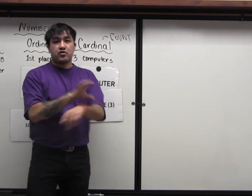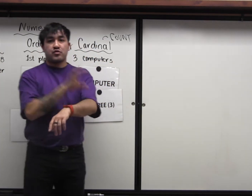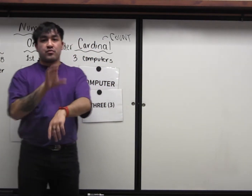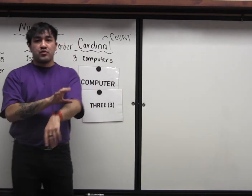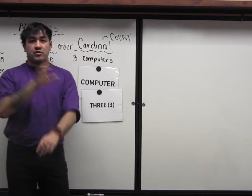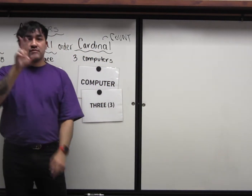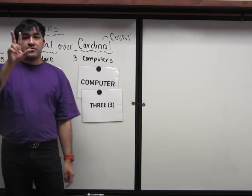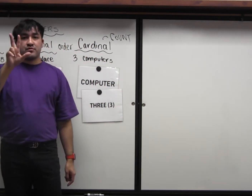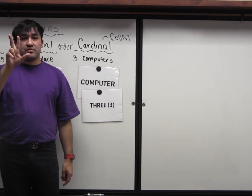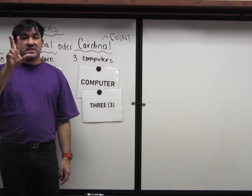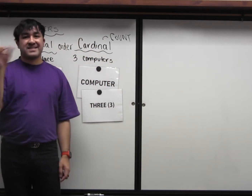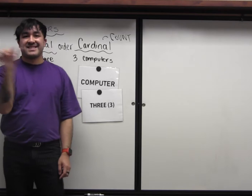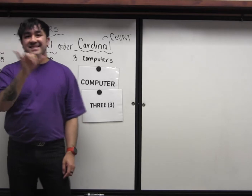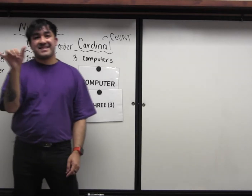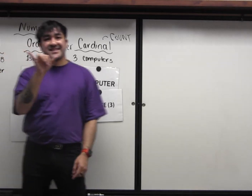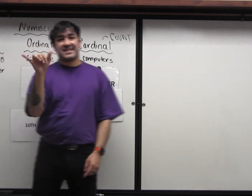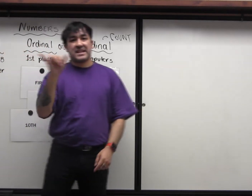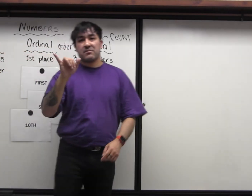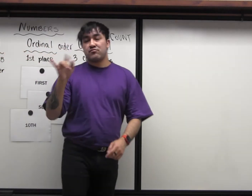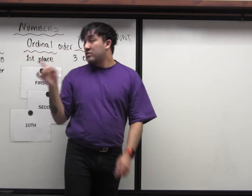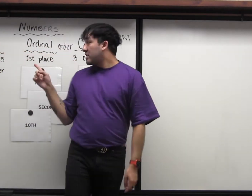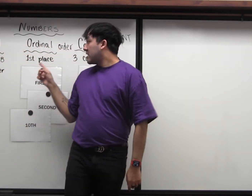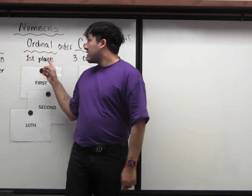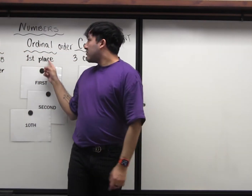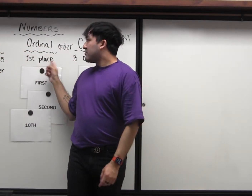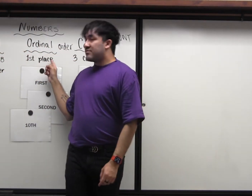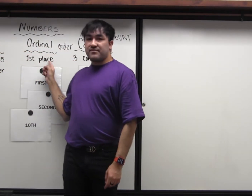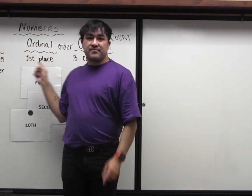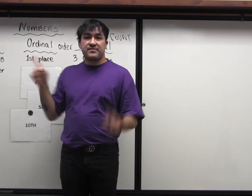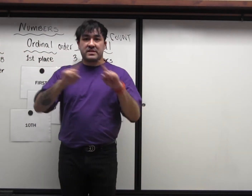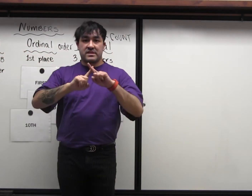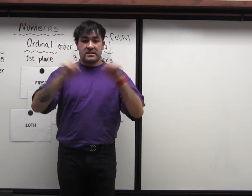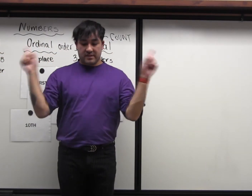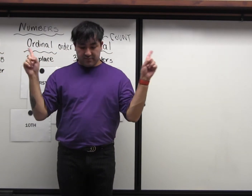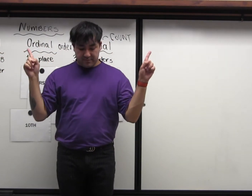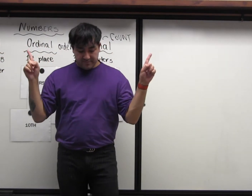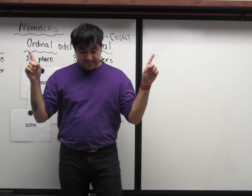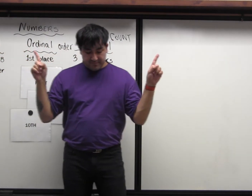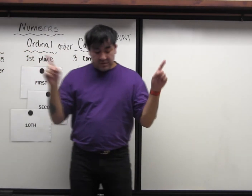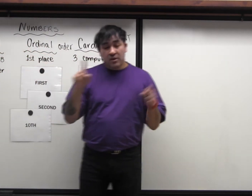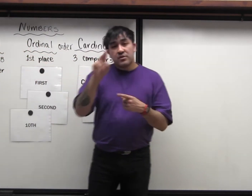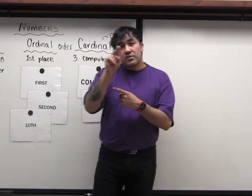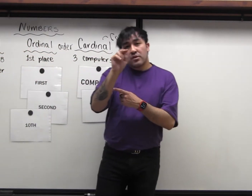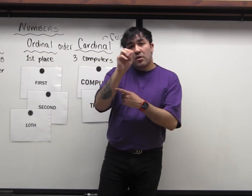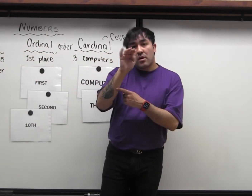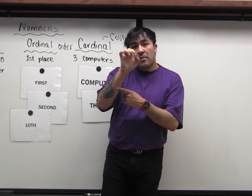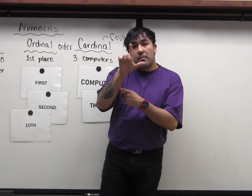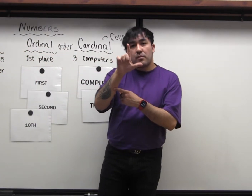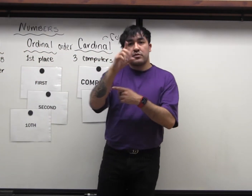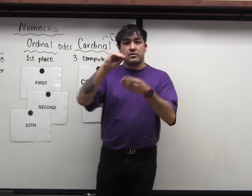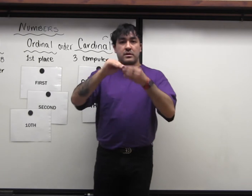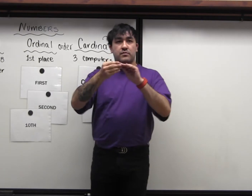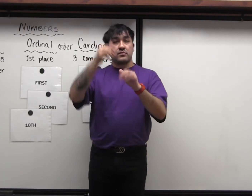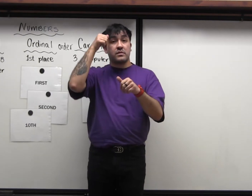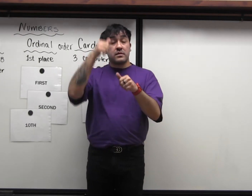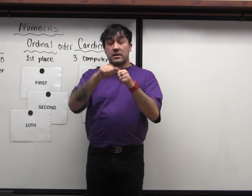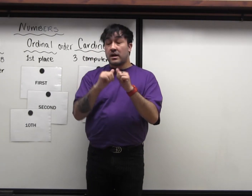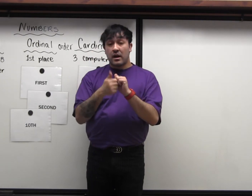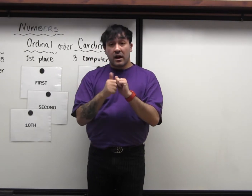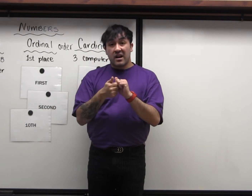how you would sign the number 3 in a cardinal number. So ordinal numbers are the only one that's different. And so